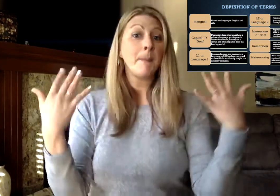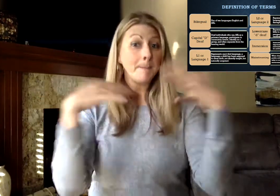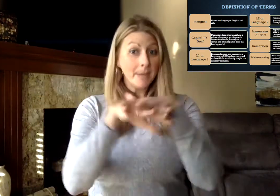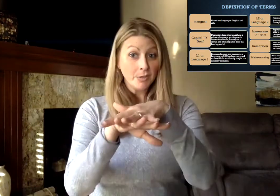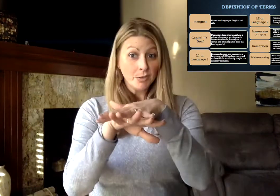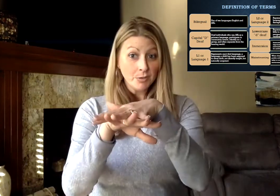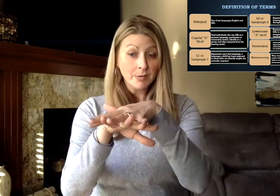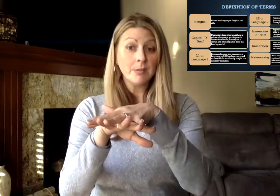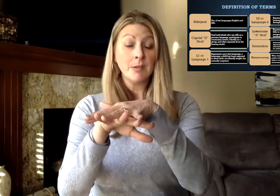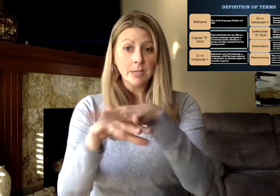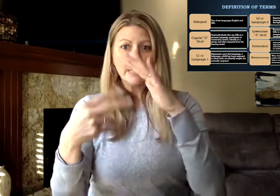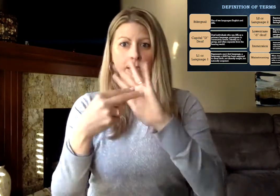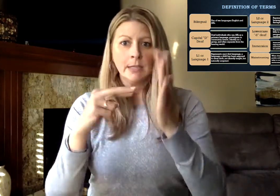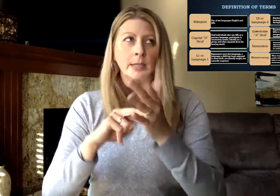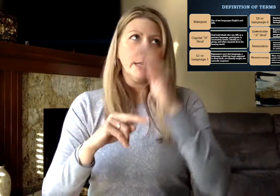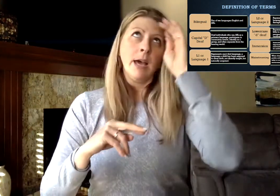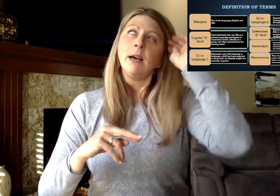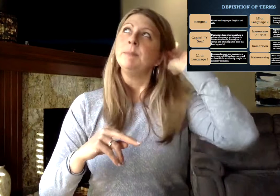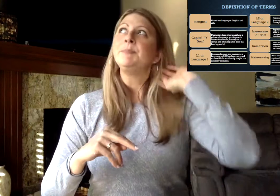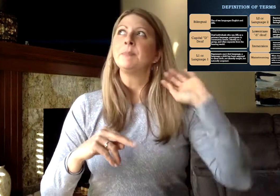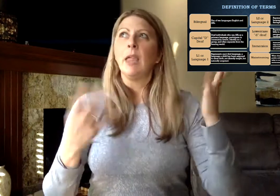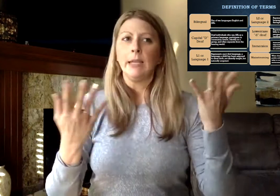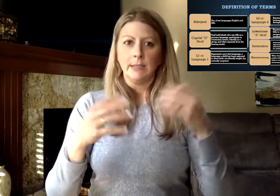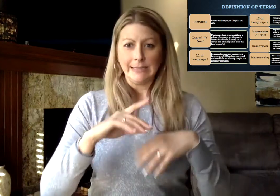up. Mainstreaming means